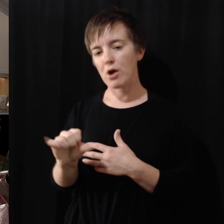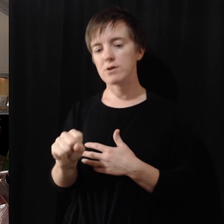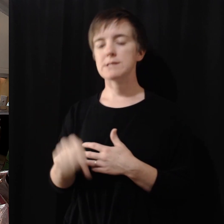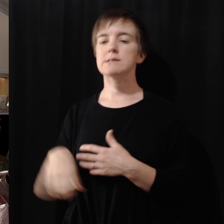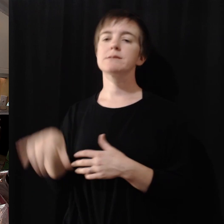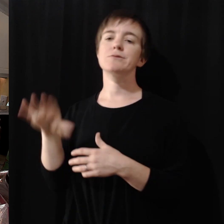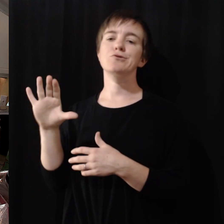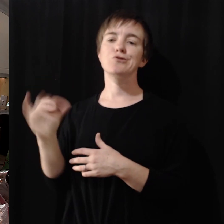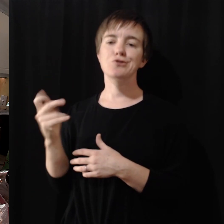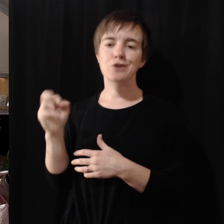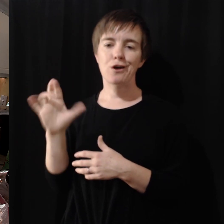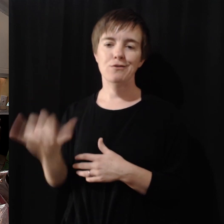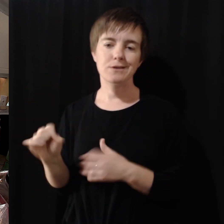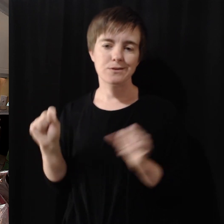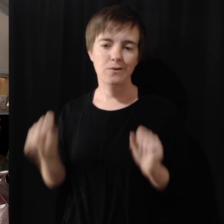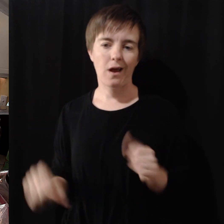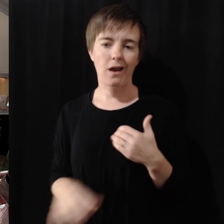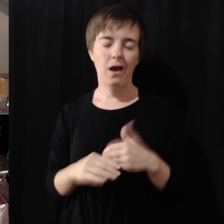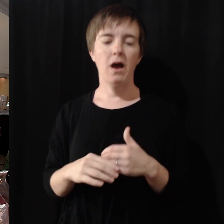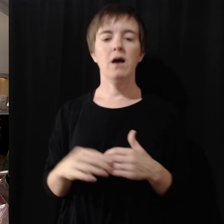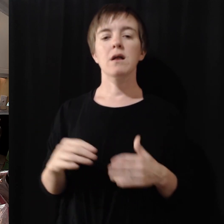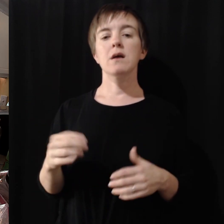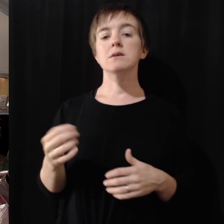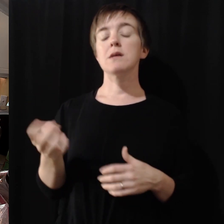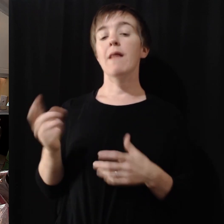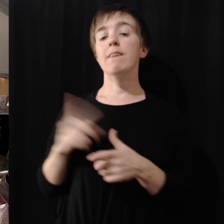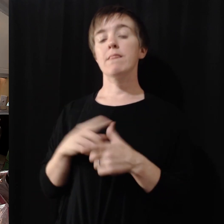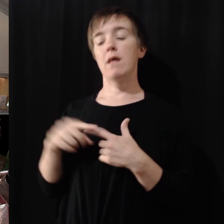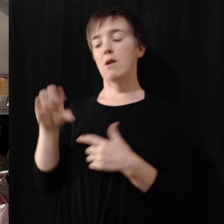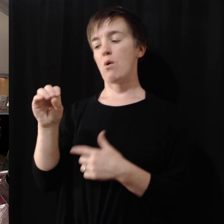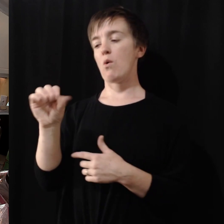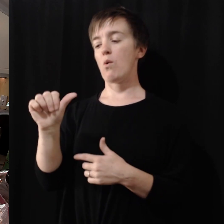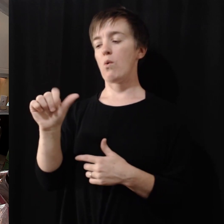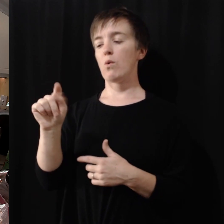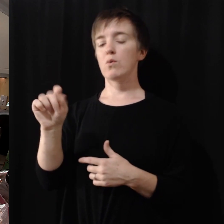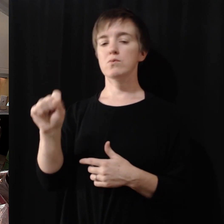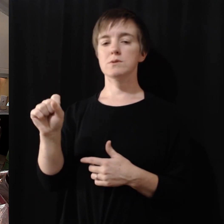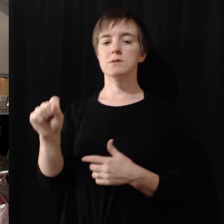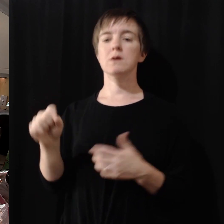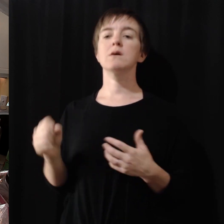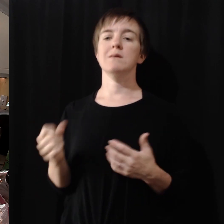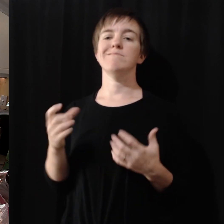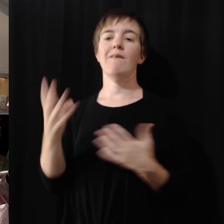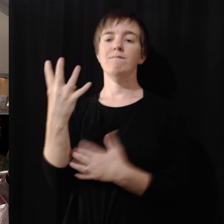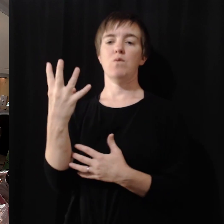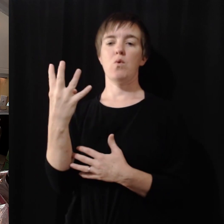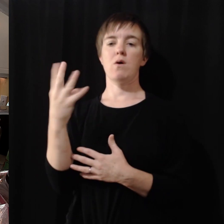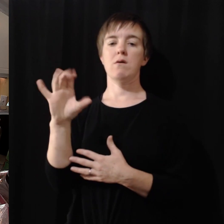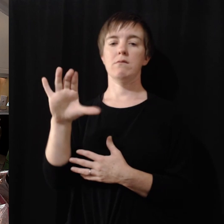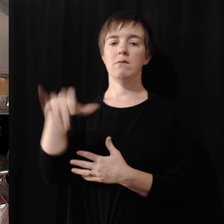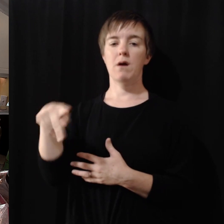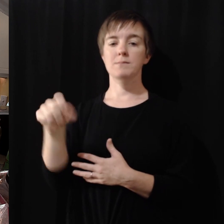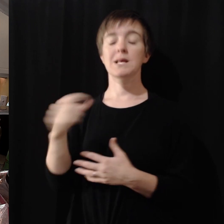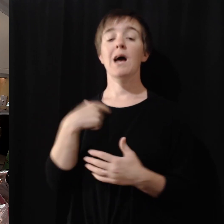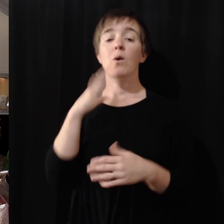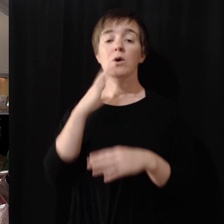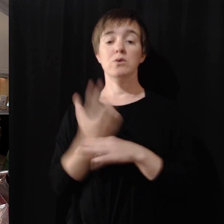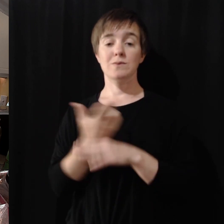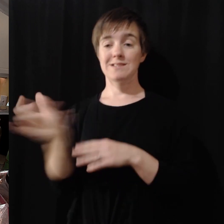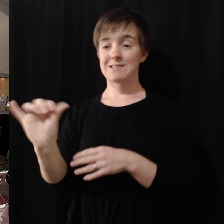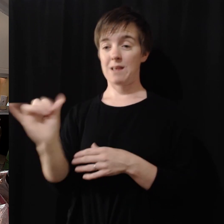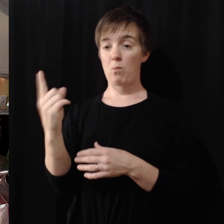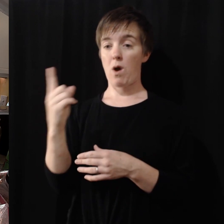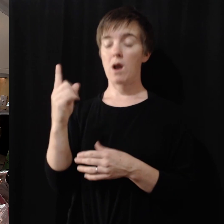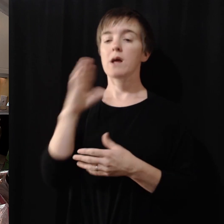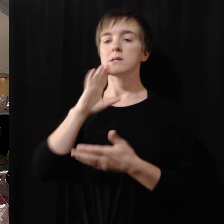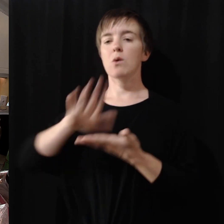you do oats. So 4 cups of oats. I'm going to use the same one,